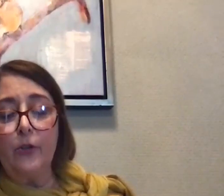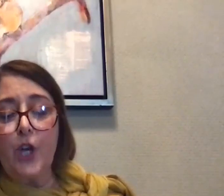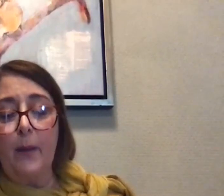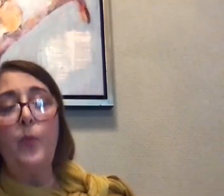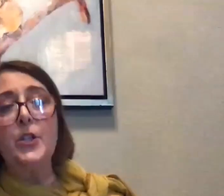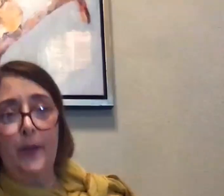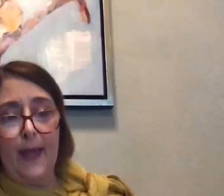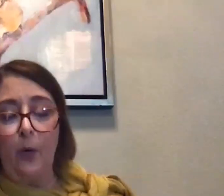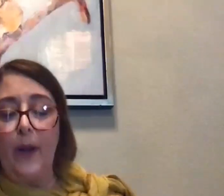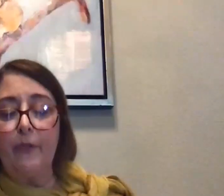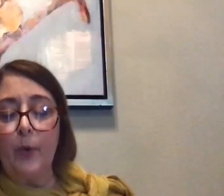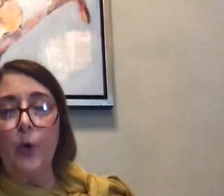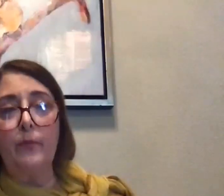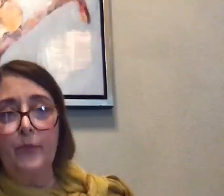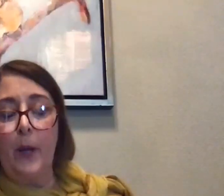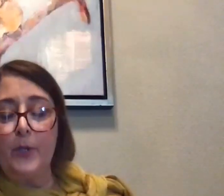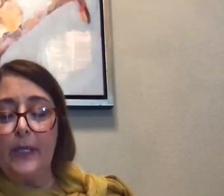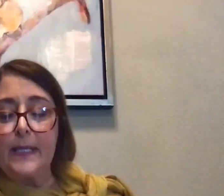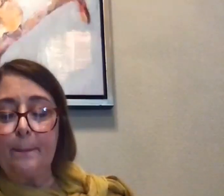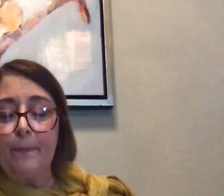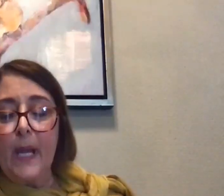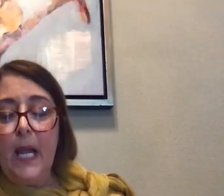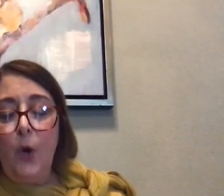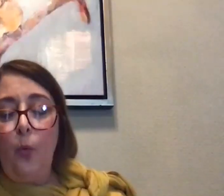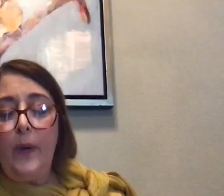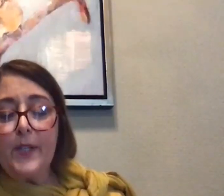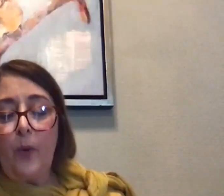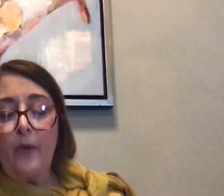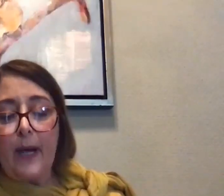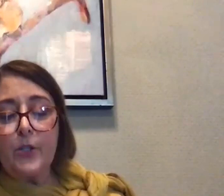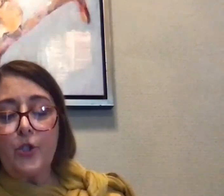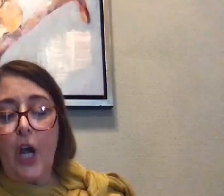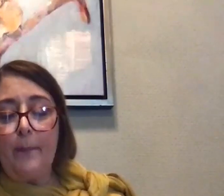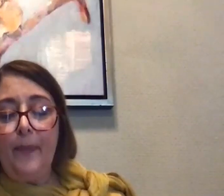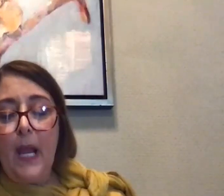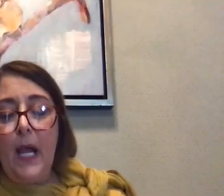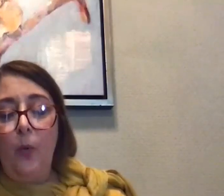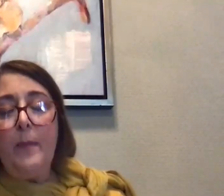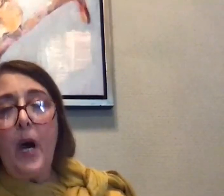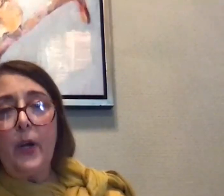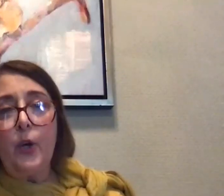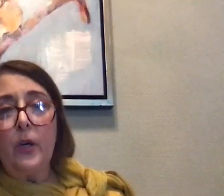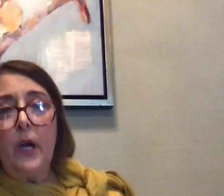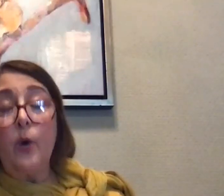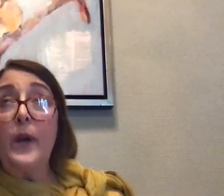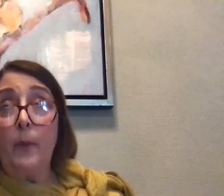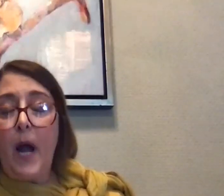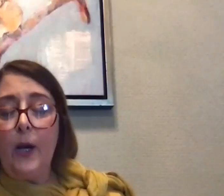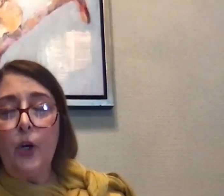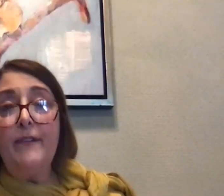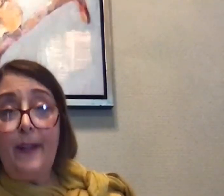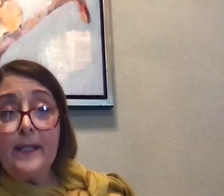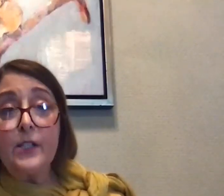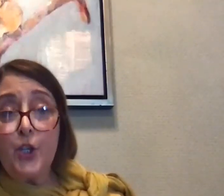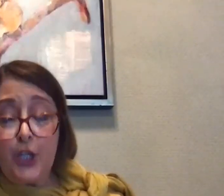public in her job. We took that away from her job duties. So we revised her job. We bought her, or we are buying